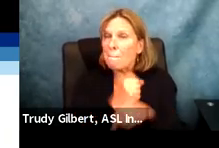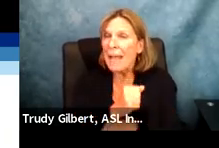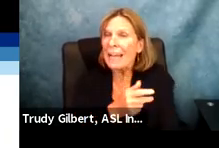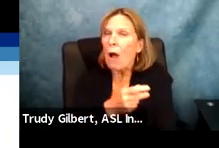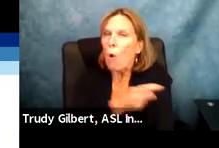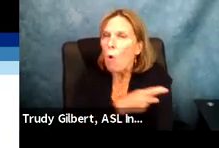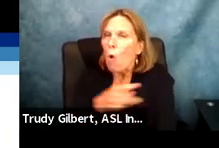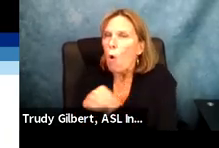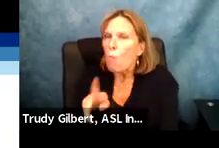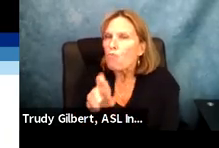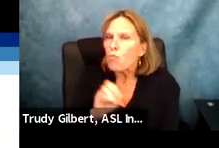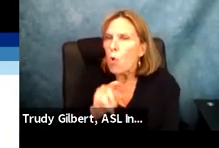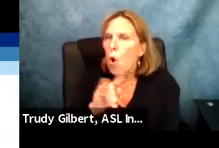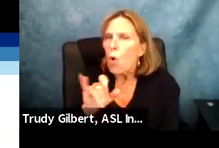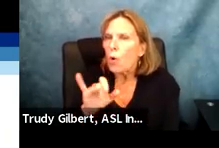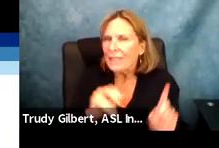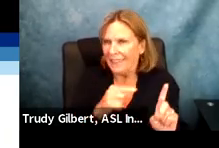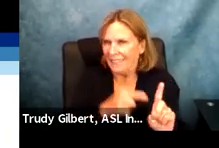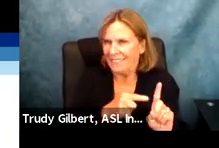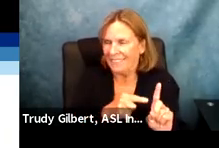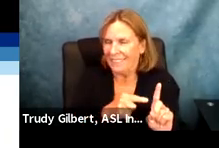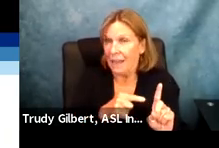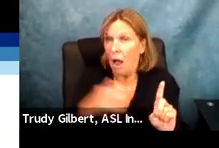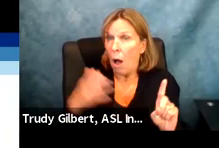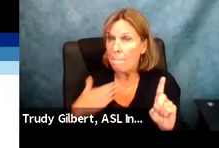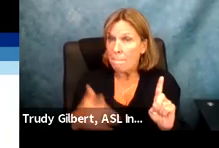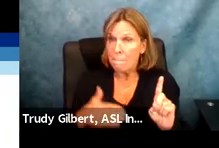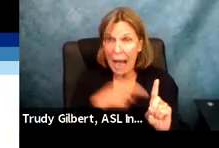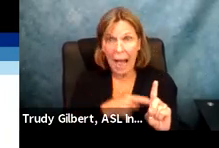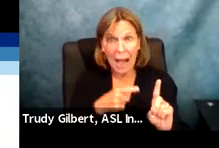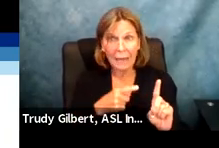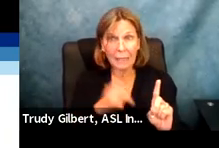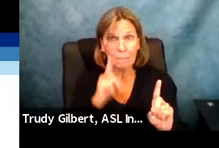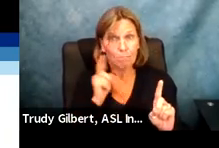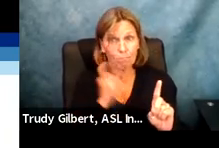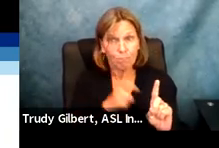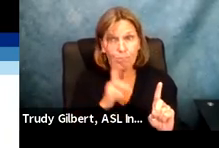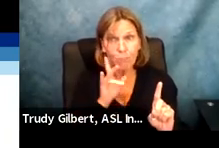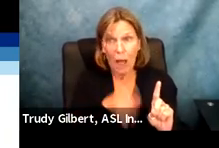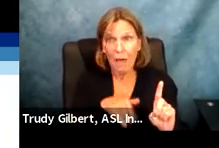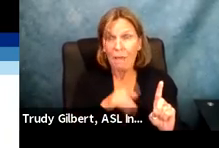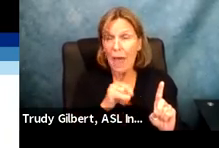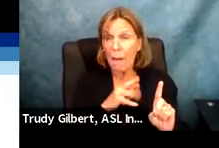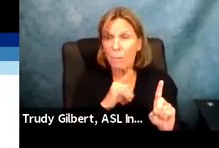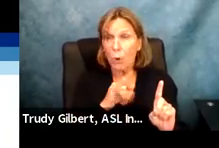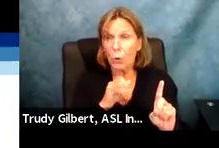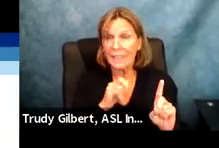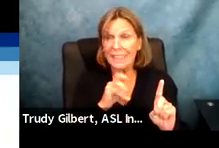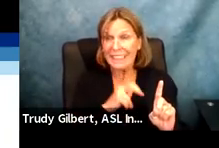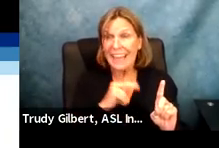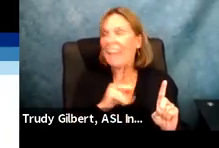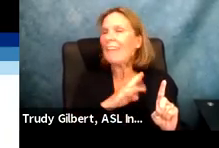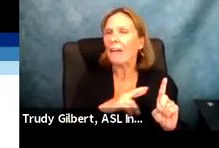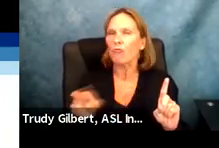system can look at it, recognize it, and get ready for it in case they ever see the SARS-CoV-2